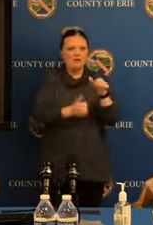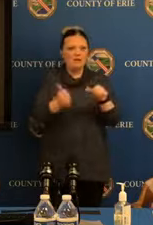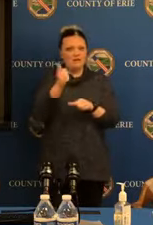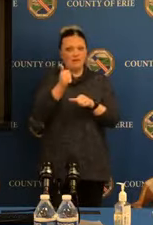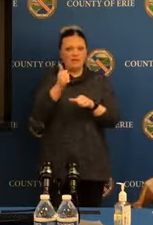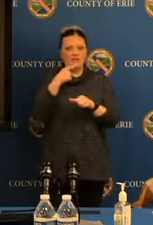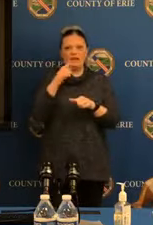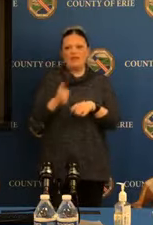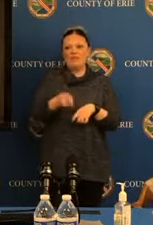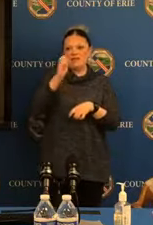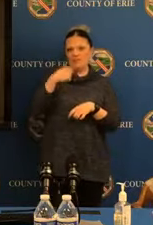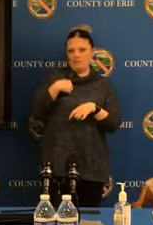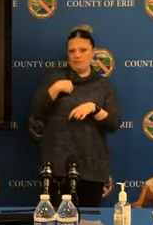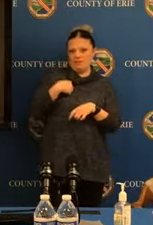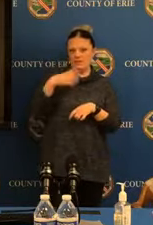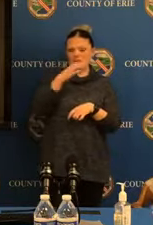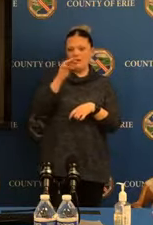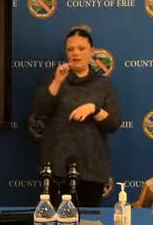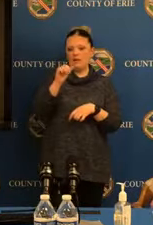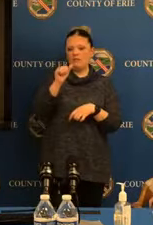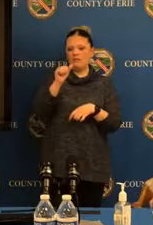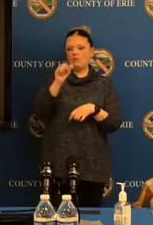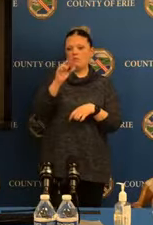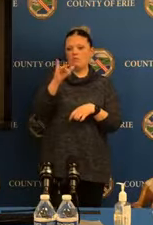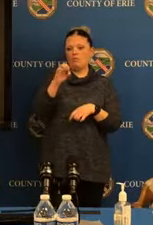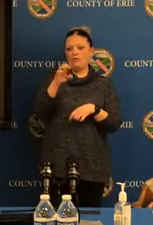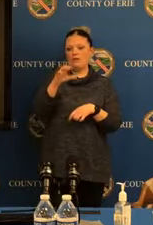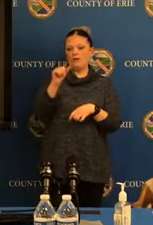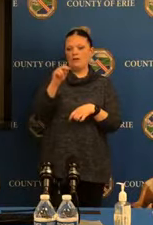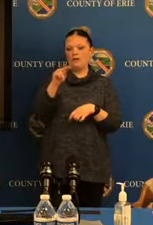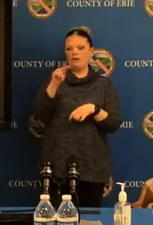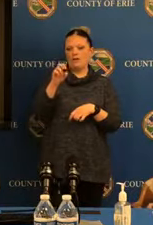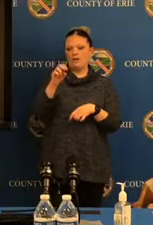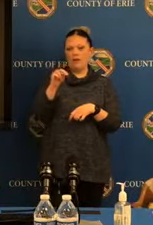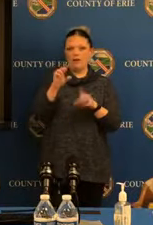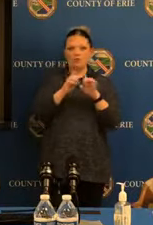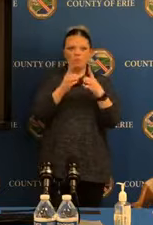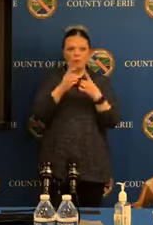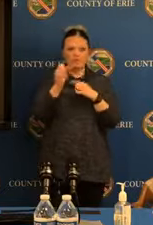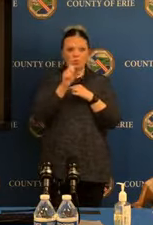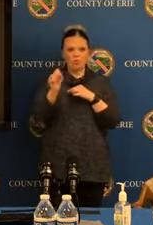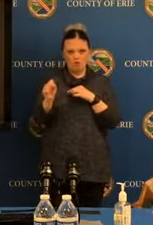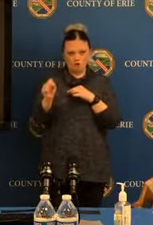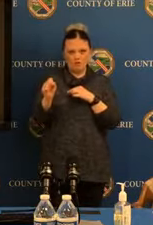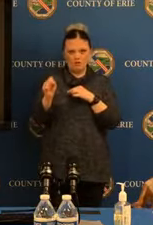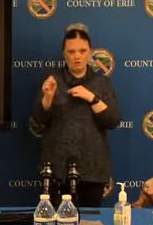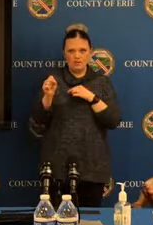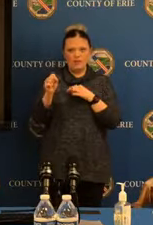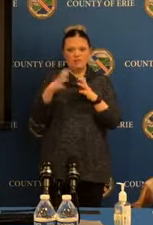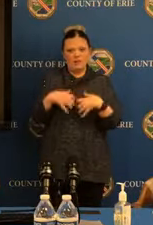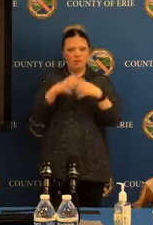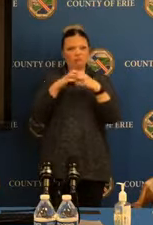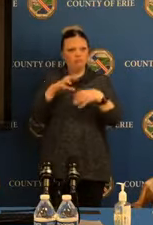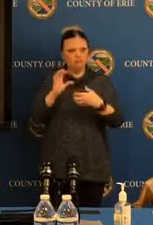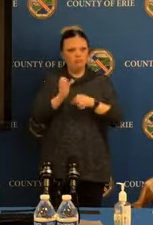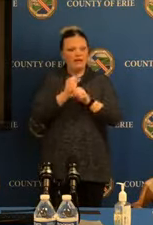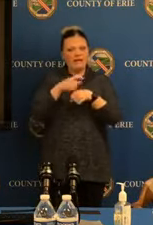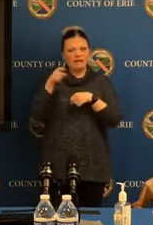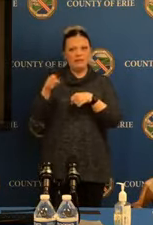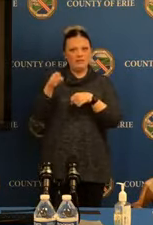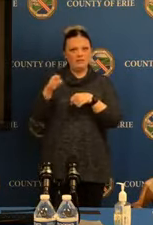tasked myself and Commissioner Marie Cannon of the Department of Social Services with forming this task force, and we are very pleased to be